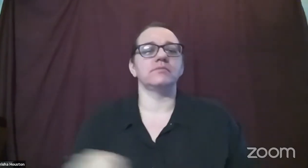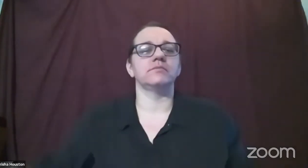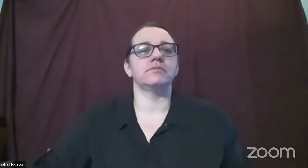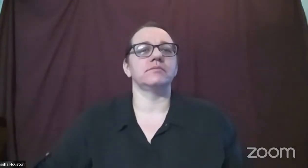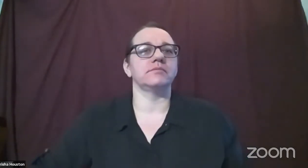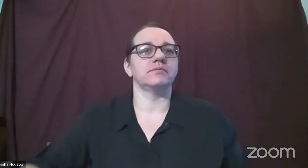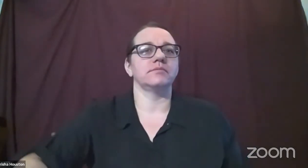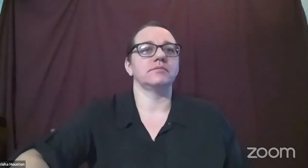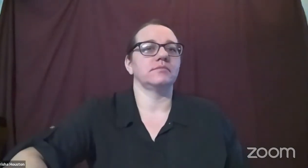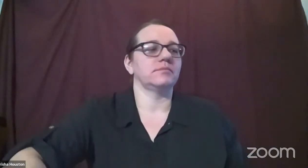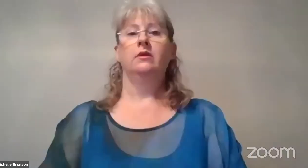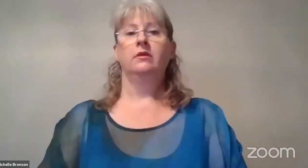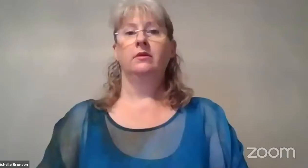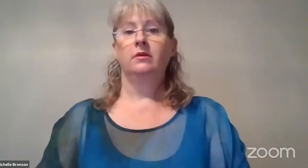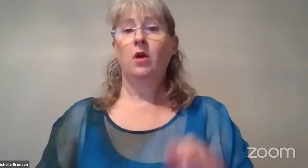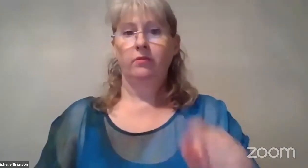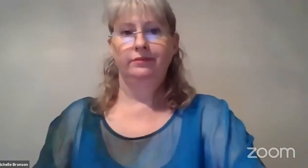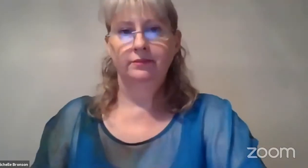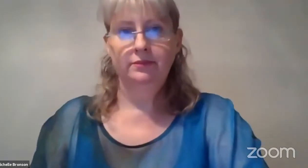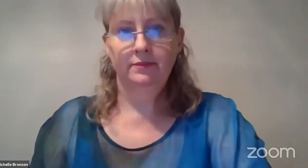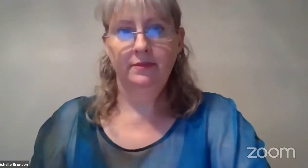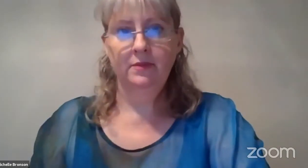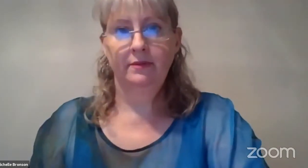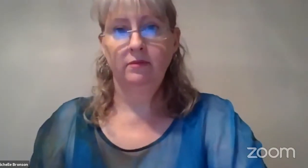with this discussion. So.